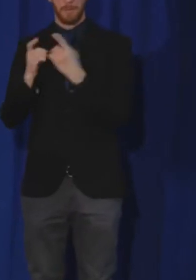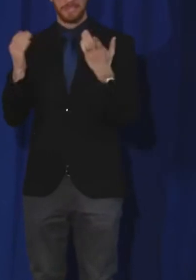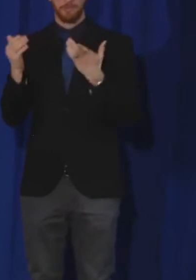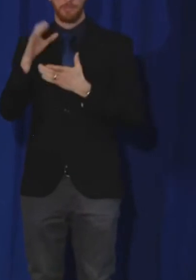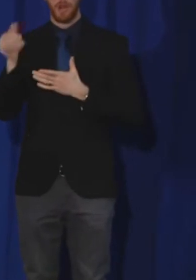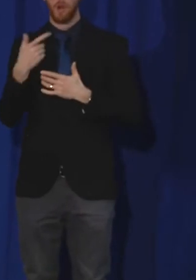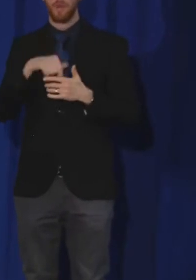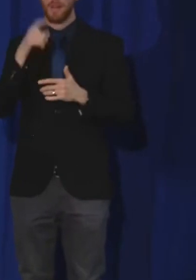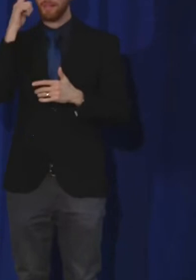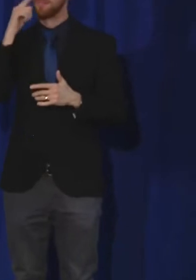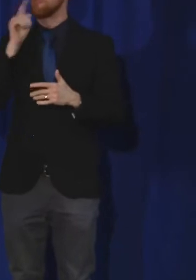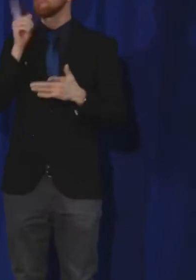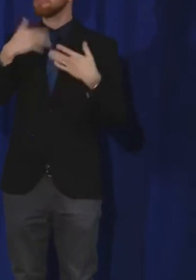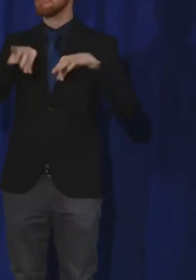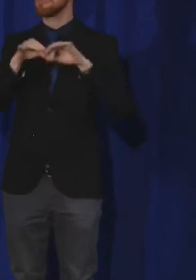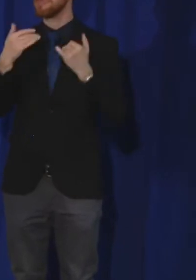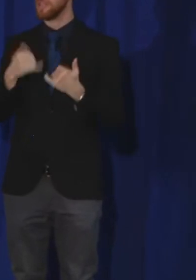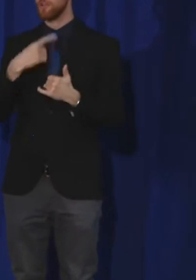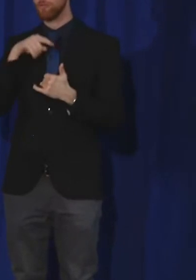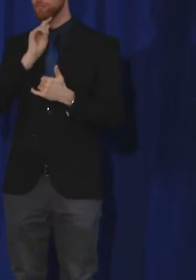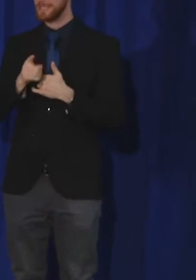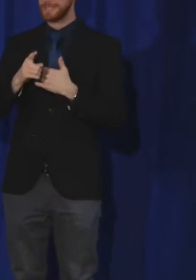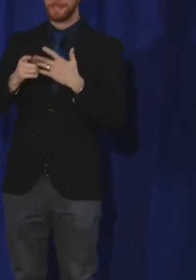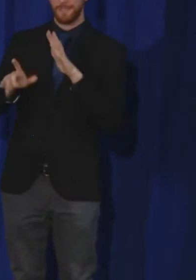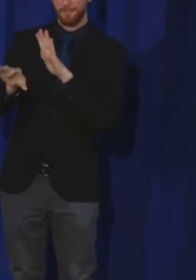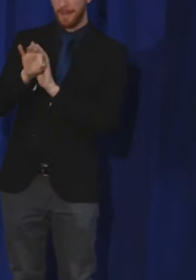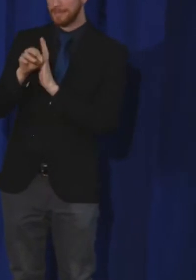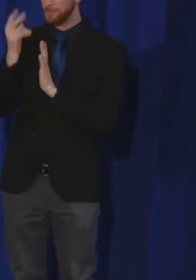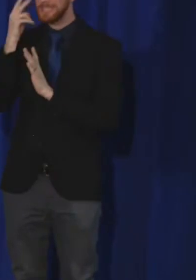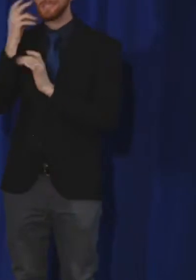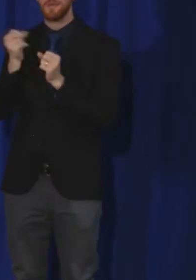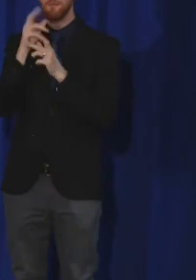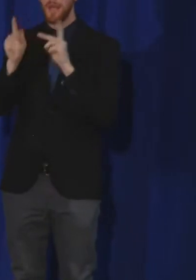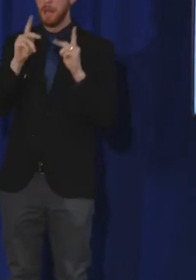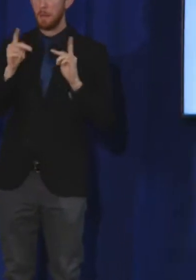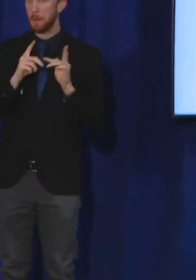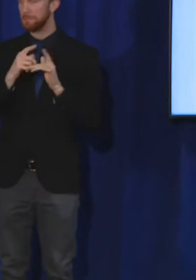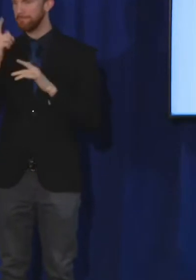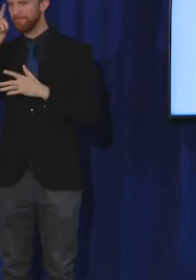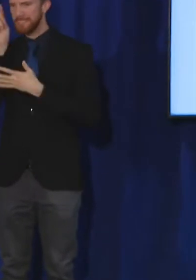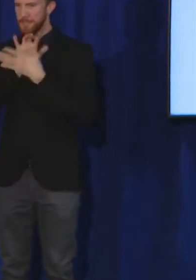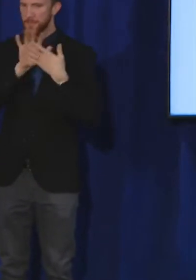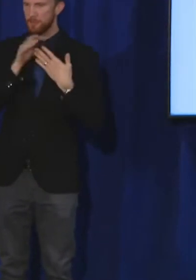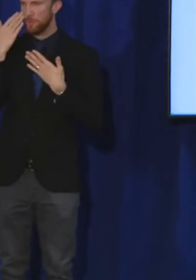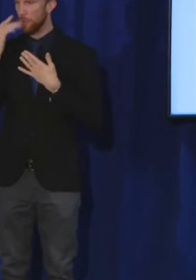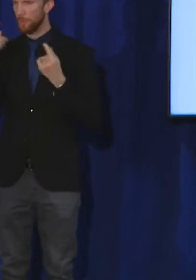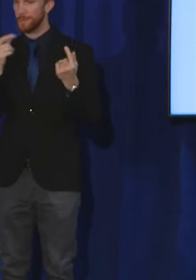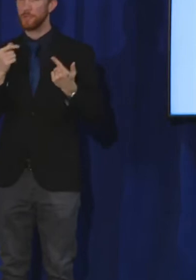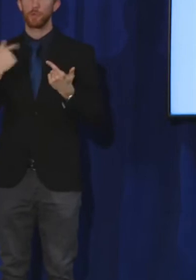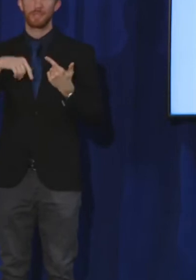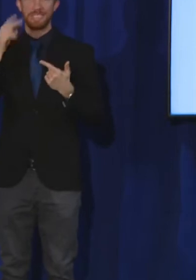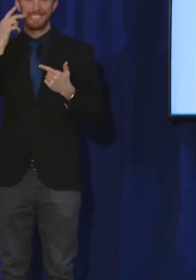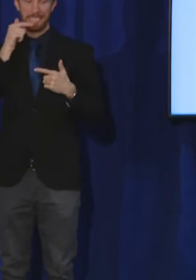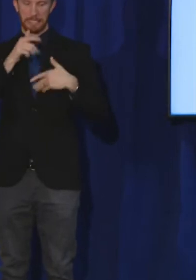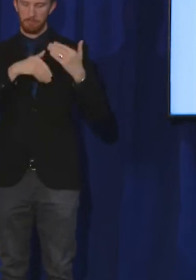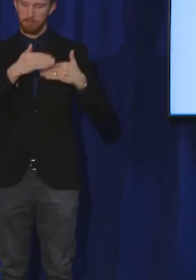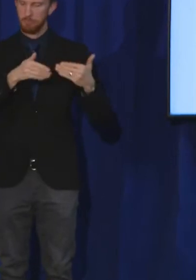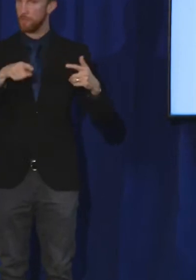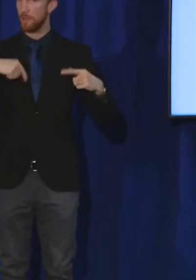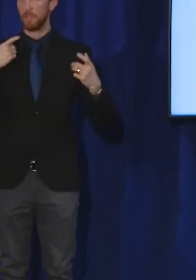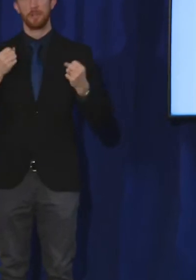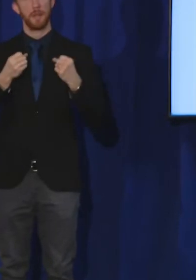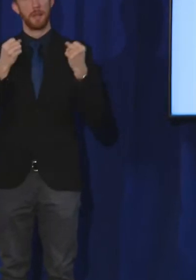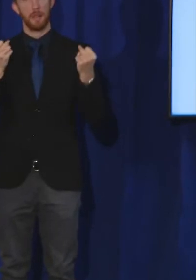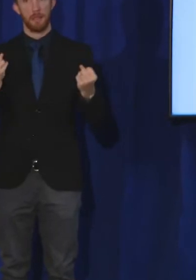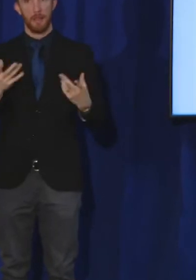confusion or you know, there's just a lot of moving pieces in this vaccine operation. So as our top line